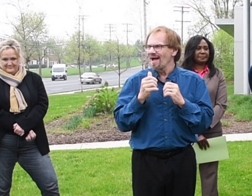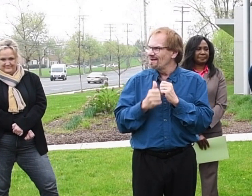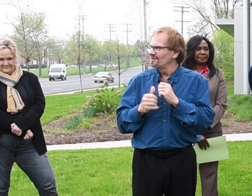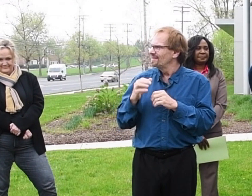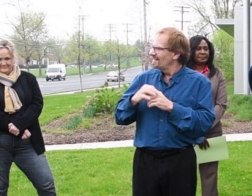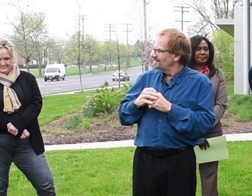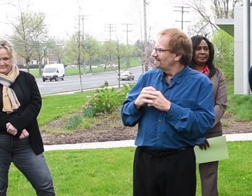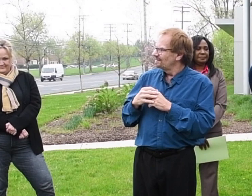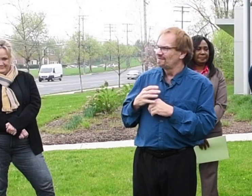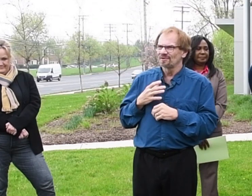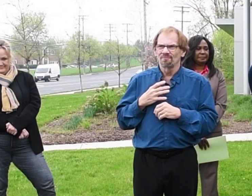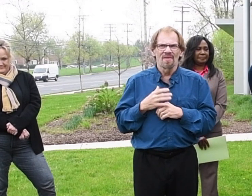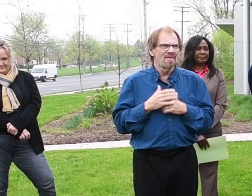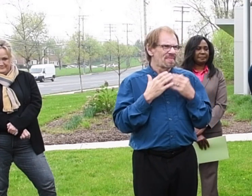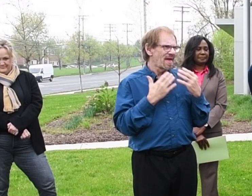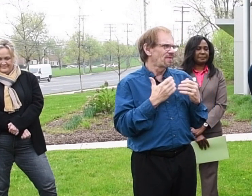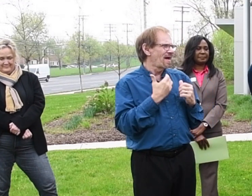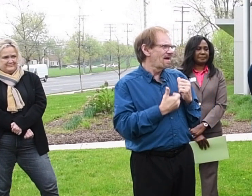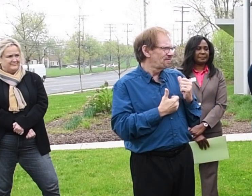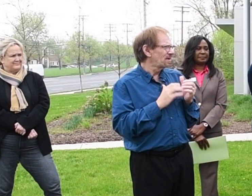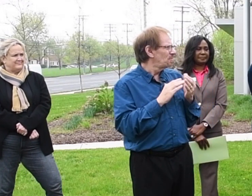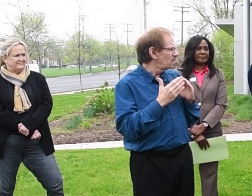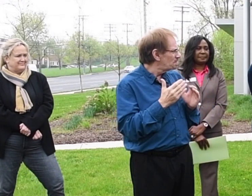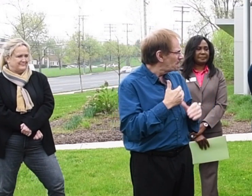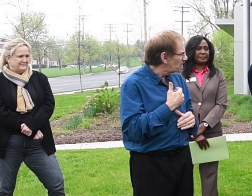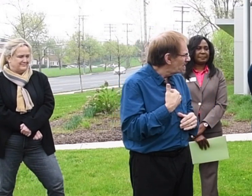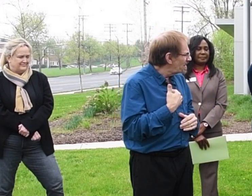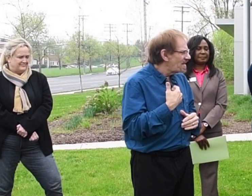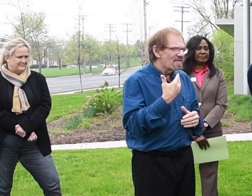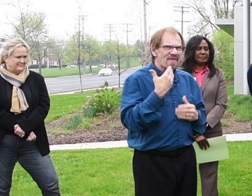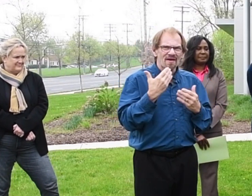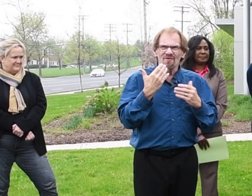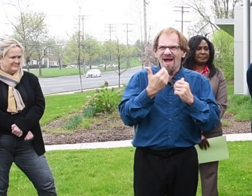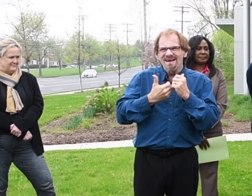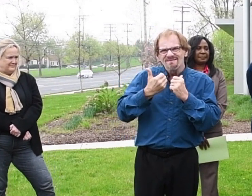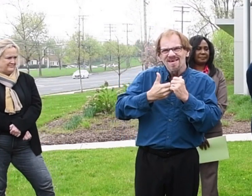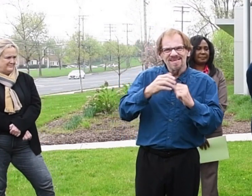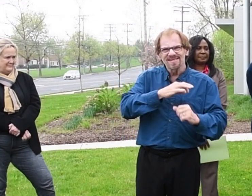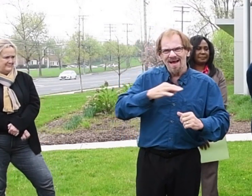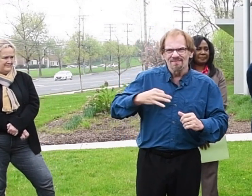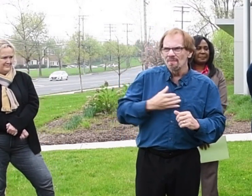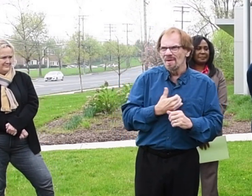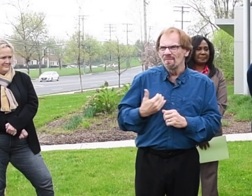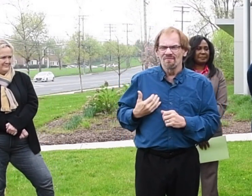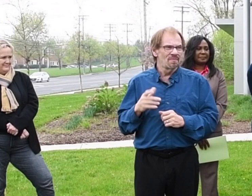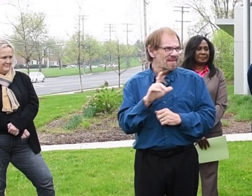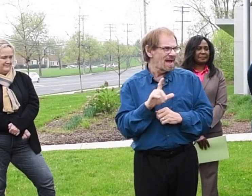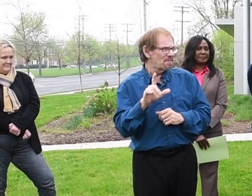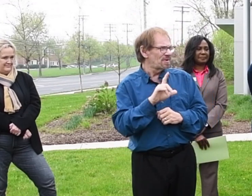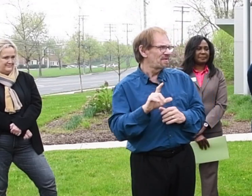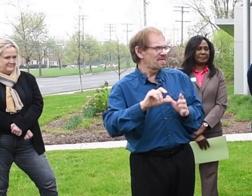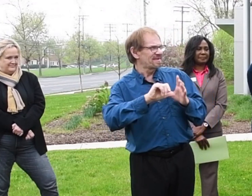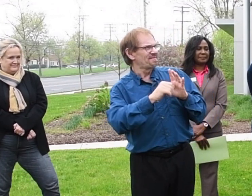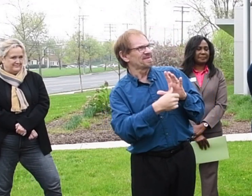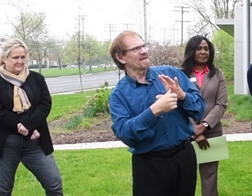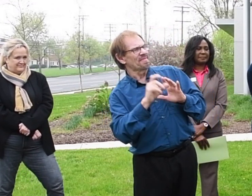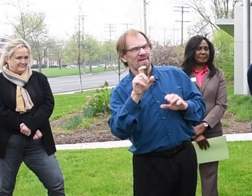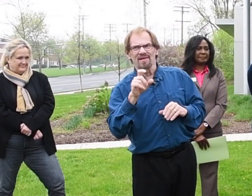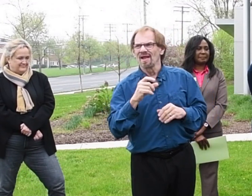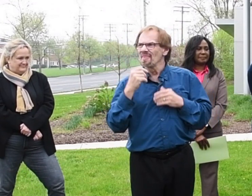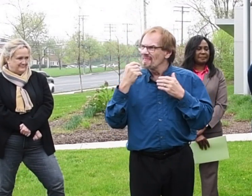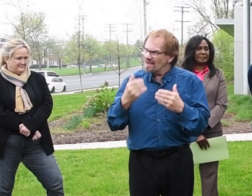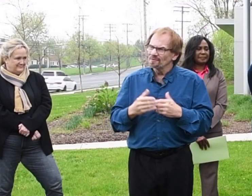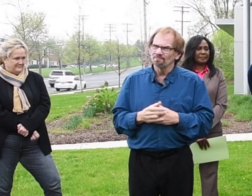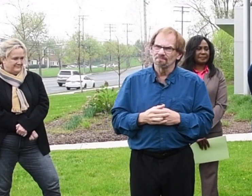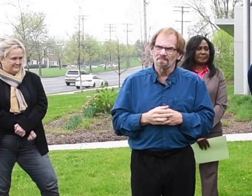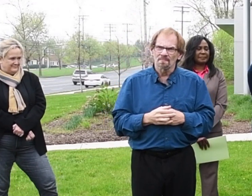official, thank you to every single community member, thank you to every single staff member from the library who has highlighted these needs. Thank you, because